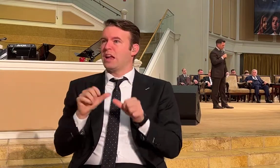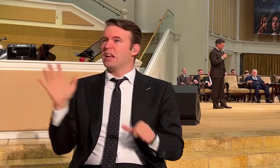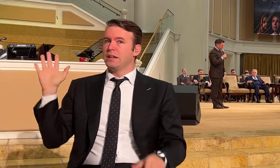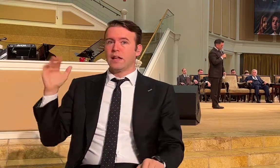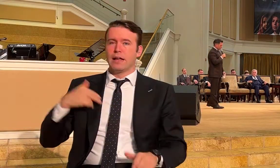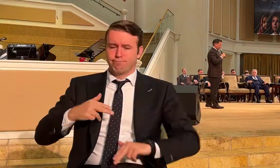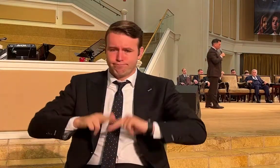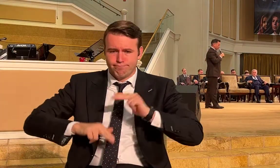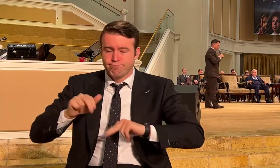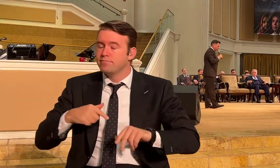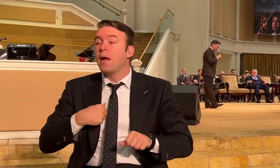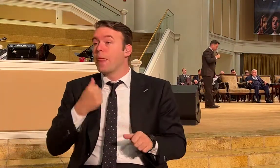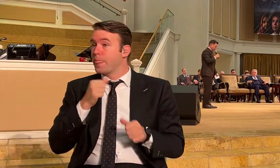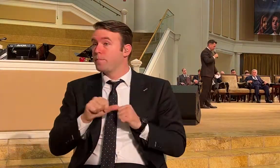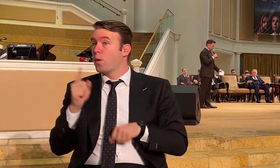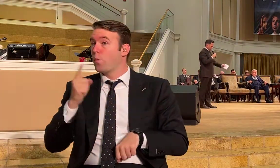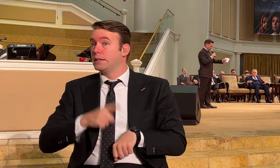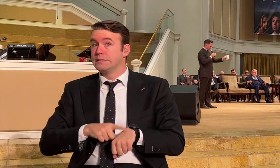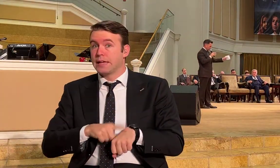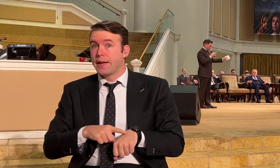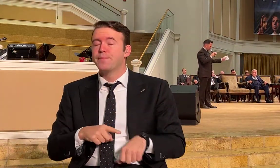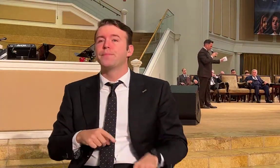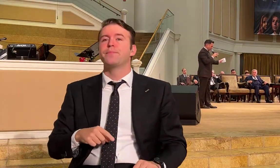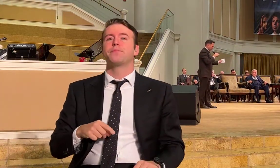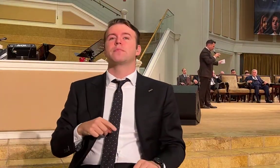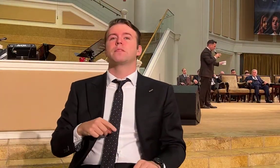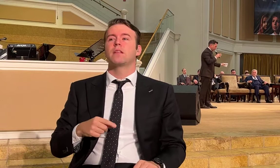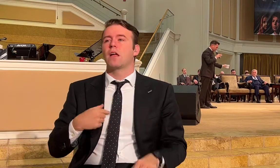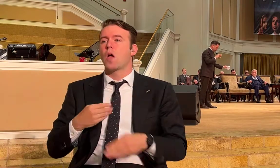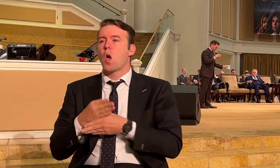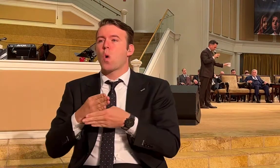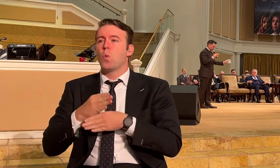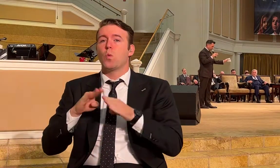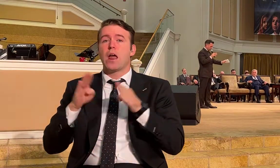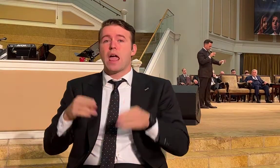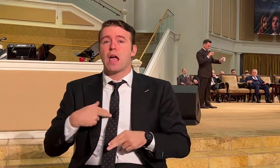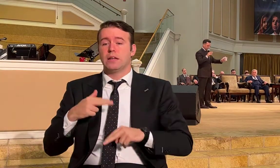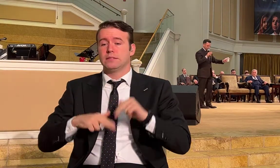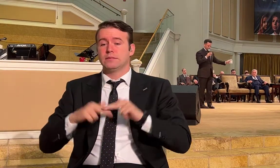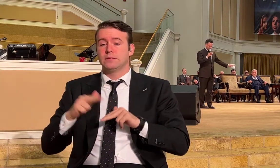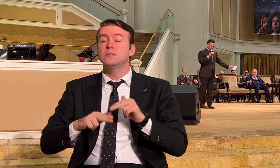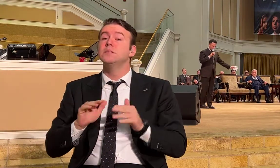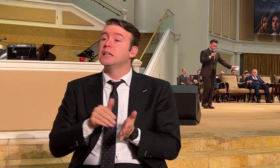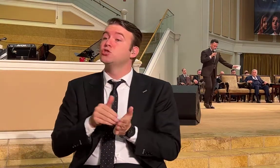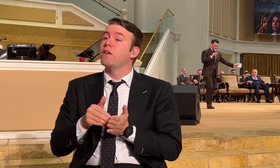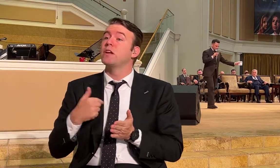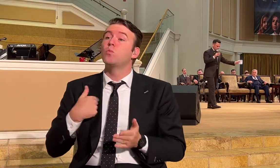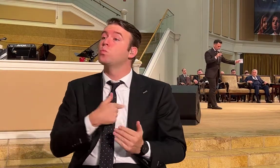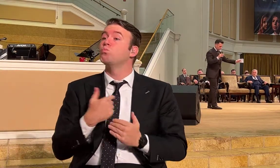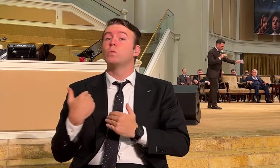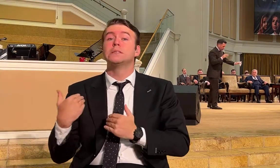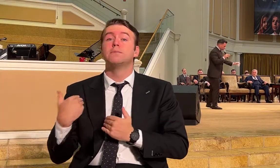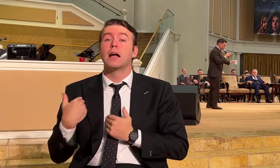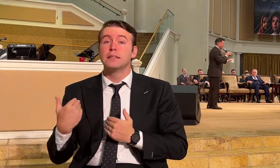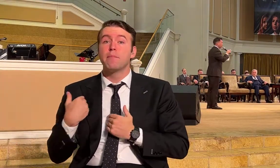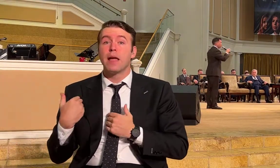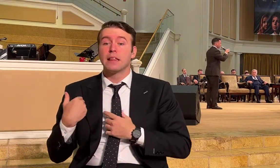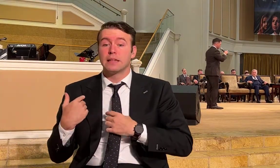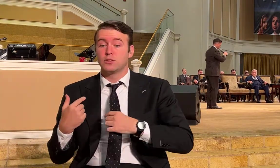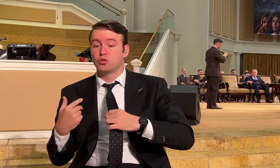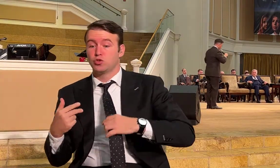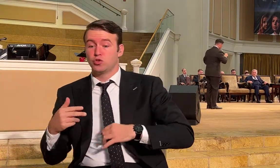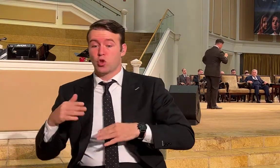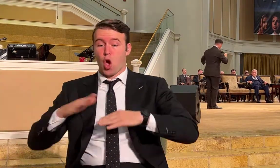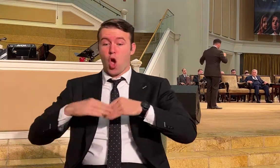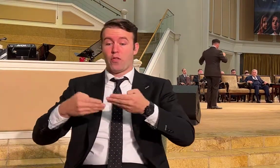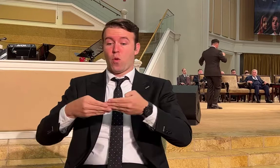Metro. And I remember one particular time framing a little house. It was often their responsibility to walk across the top plate